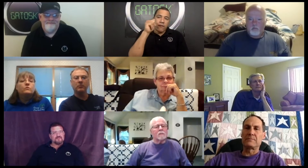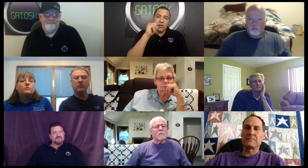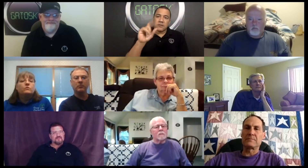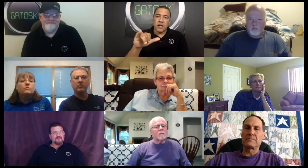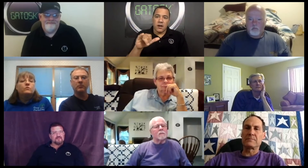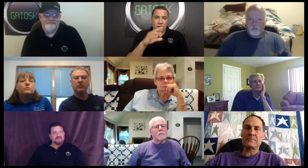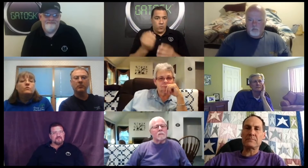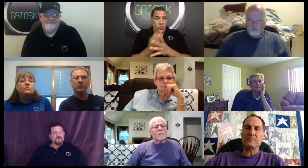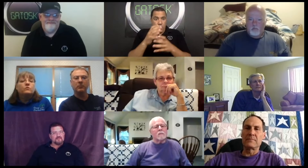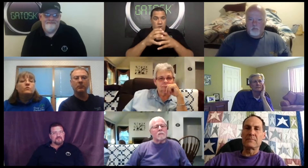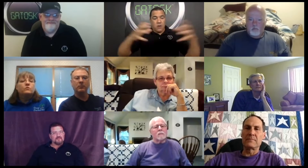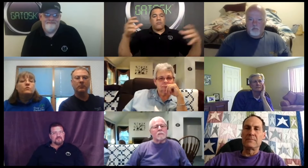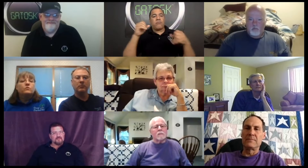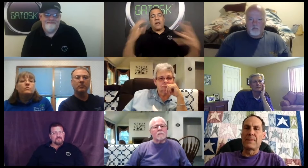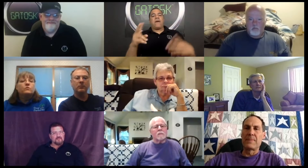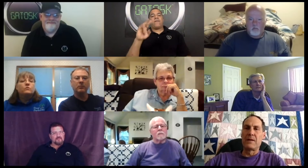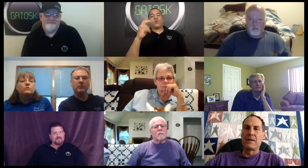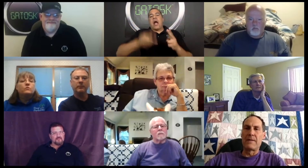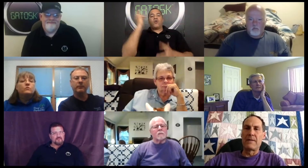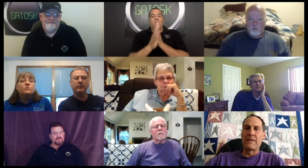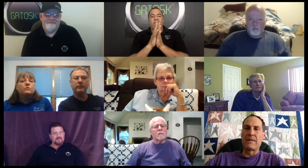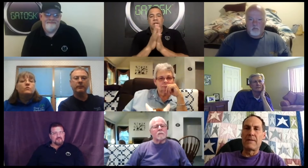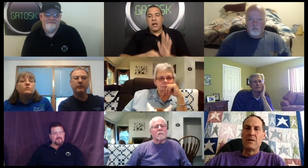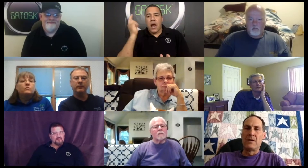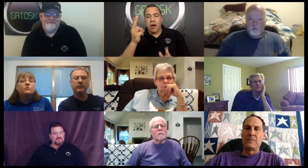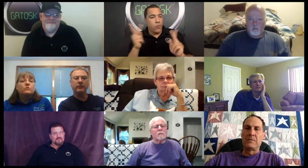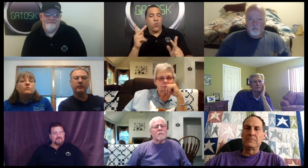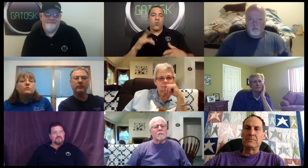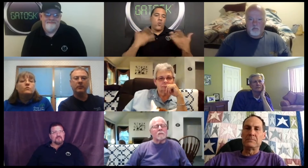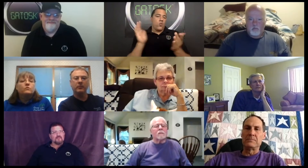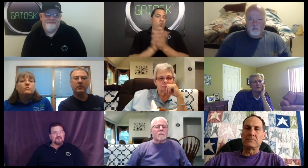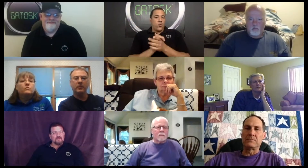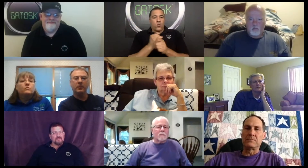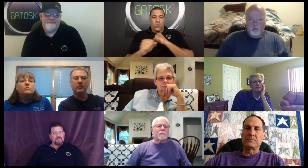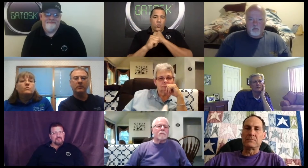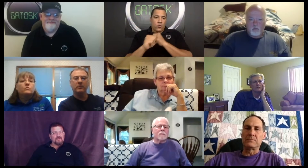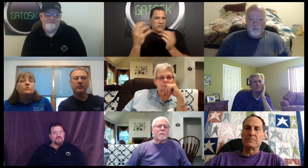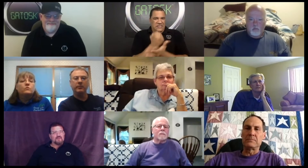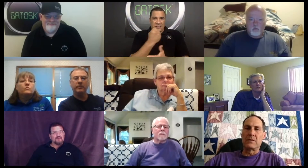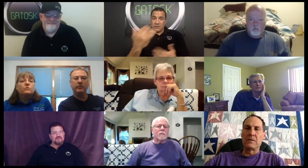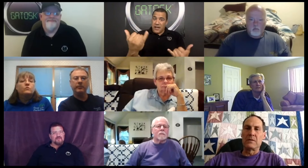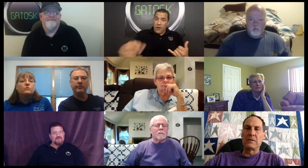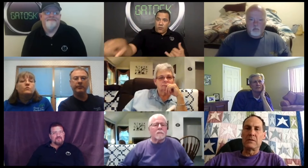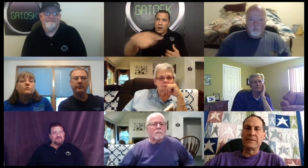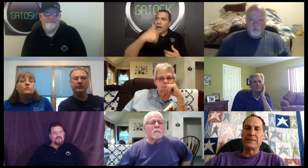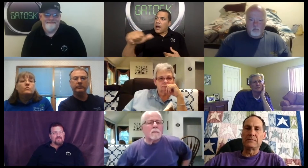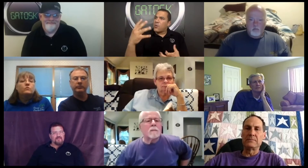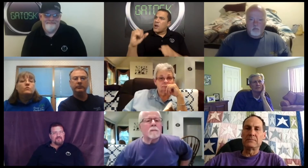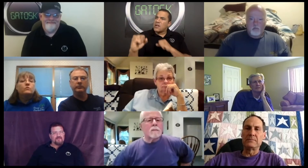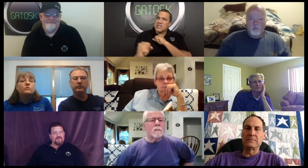people are looking at Gatosk every day, and it's growing. There's a high amount of traffic on Gatosk. People are very thrilled to advertise. So if